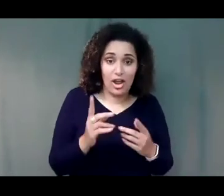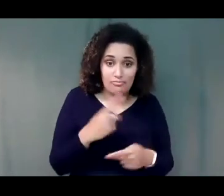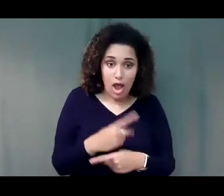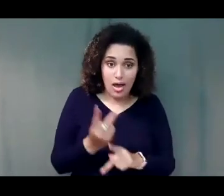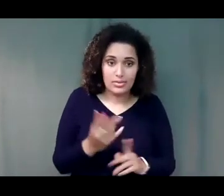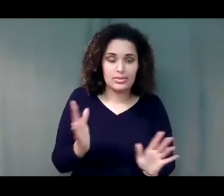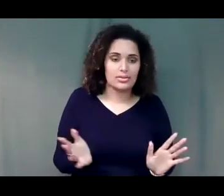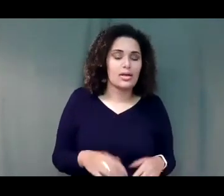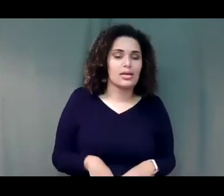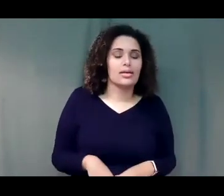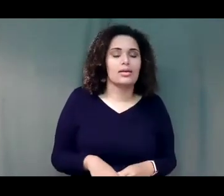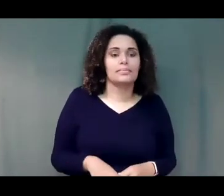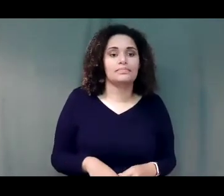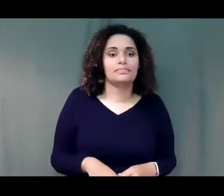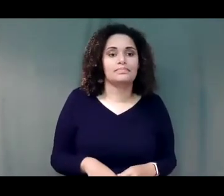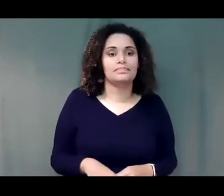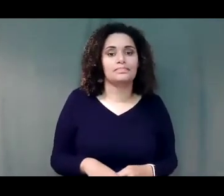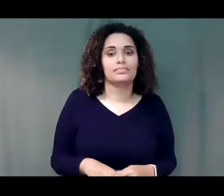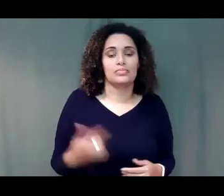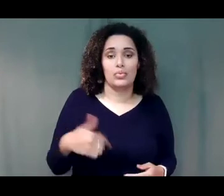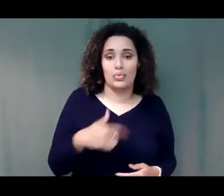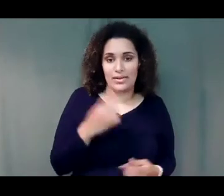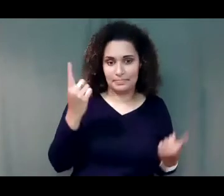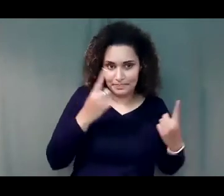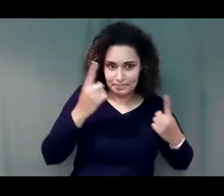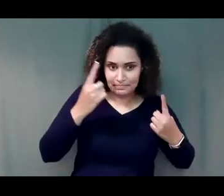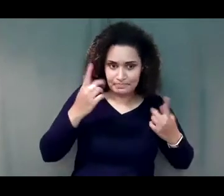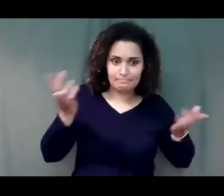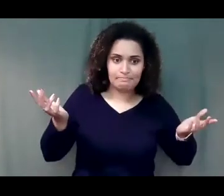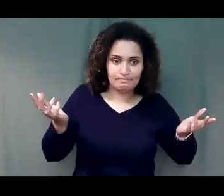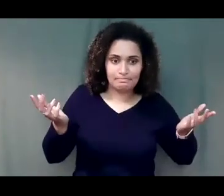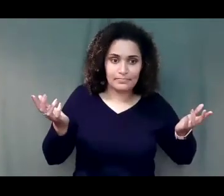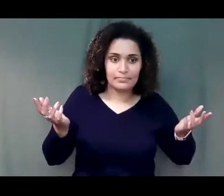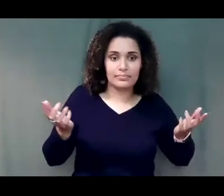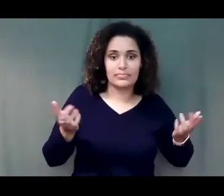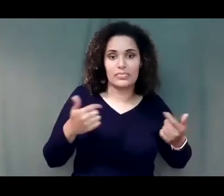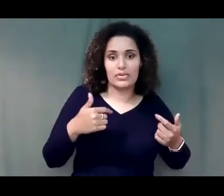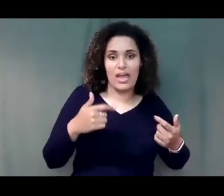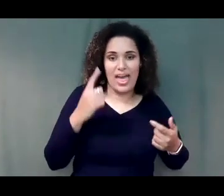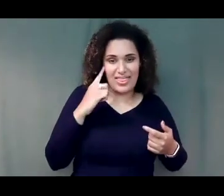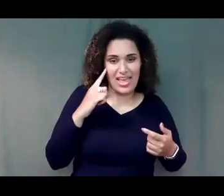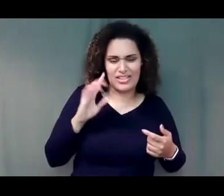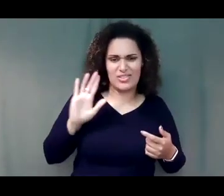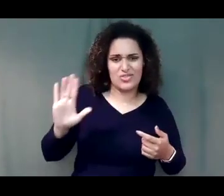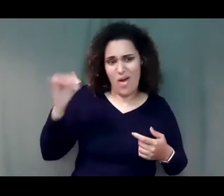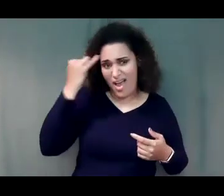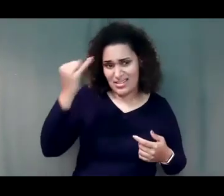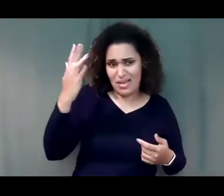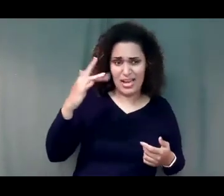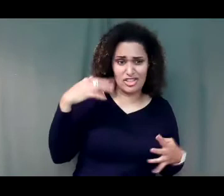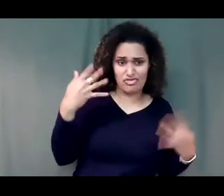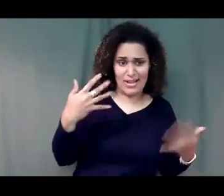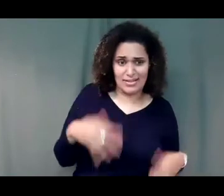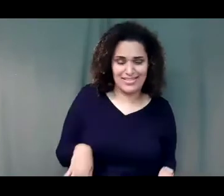colors. And so we just got thinking about it, and this had to be a you idea because it's so crazy. Yeah. But we